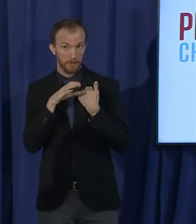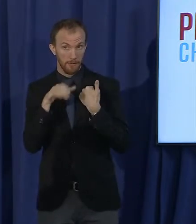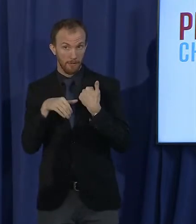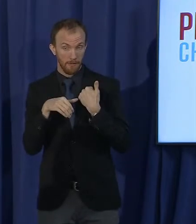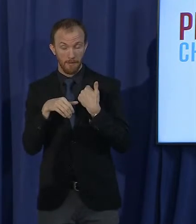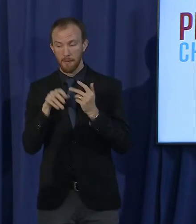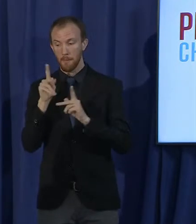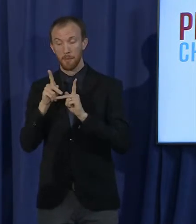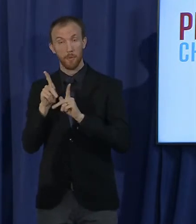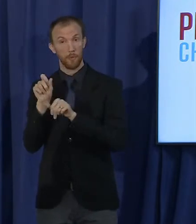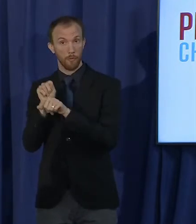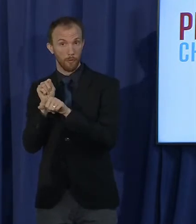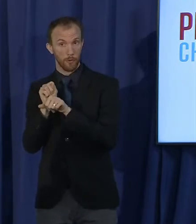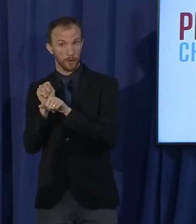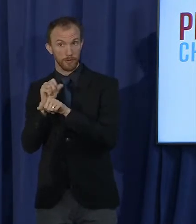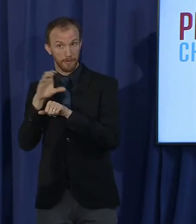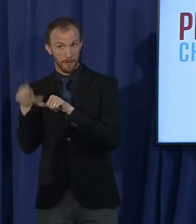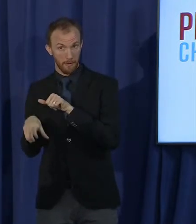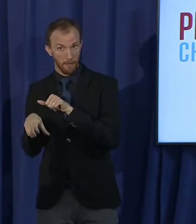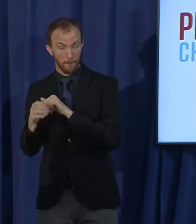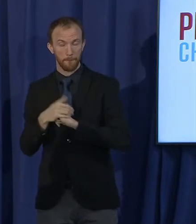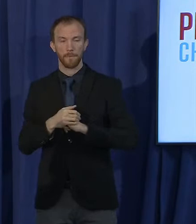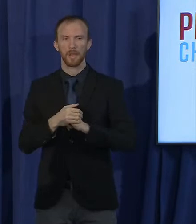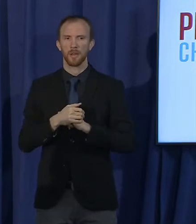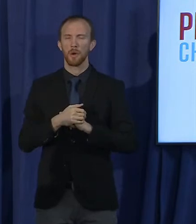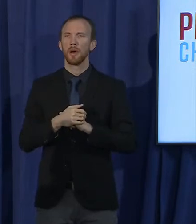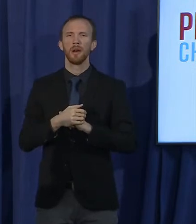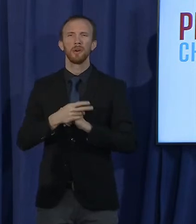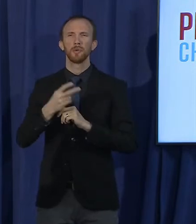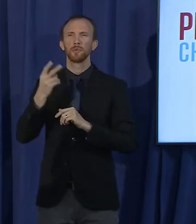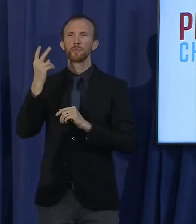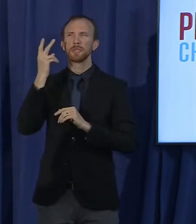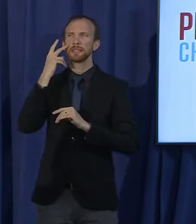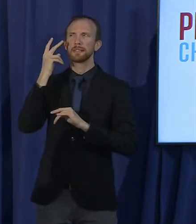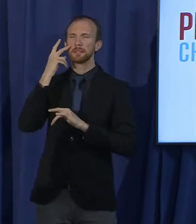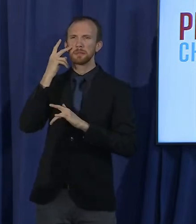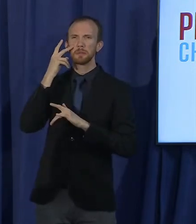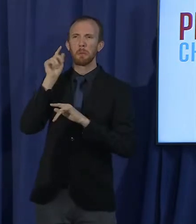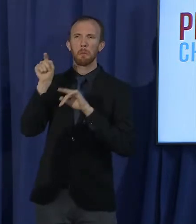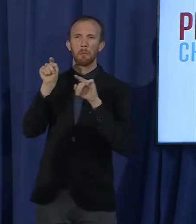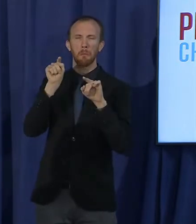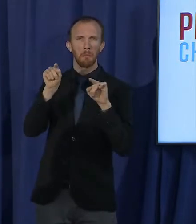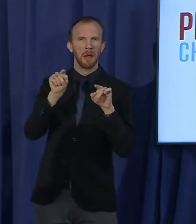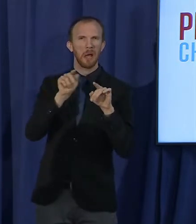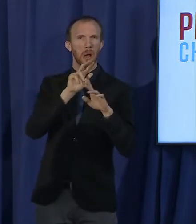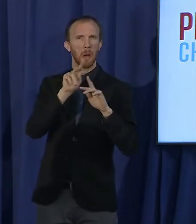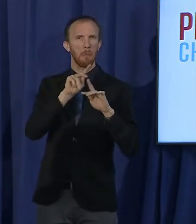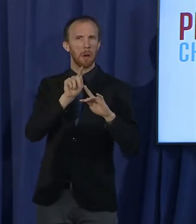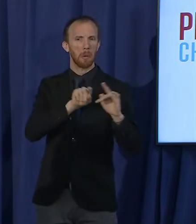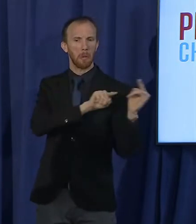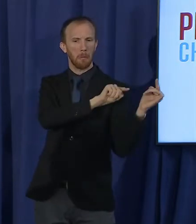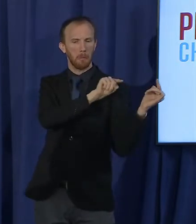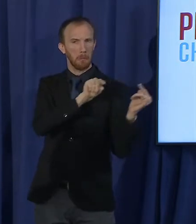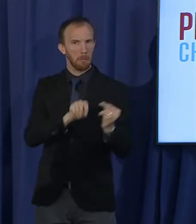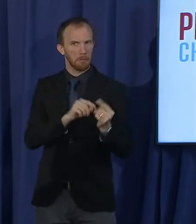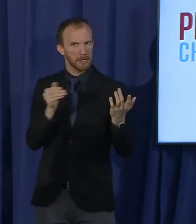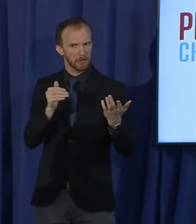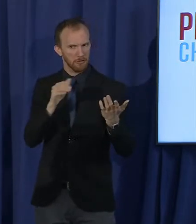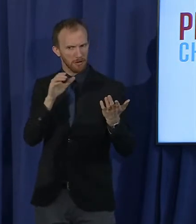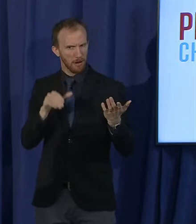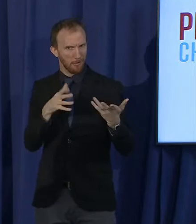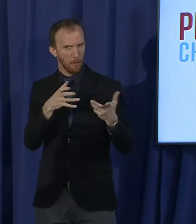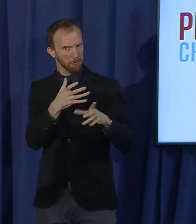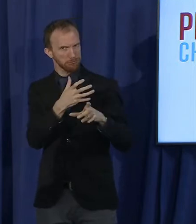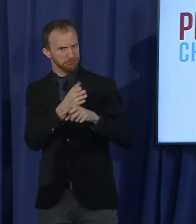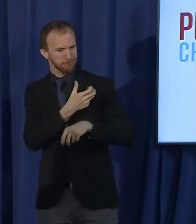Chicago. We've certainly seen a lot of examples of people coming in to be vaccinated in Chicago, and if you